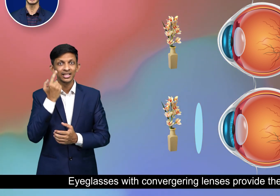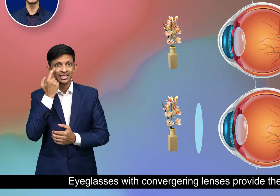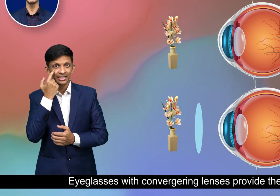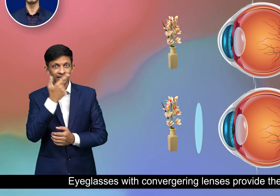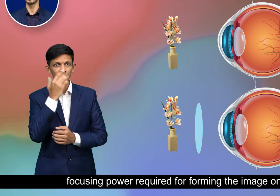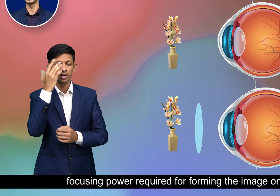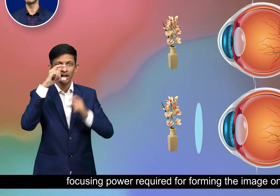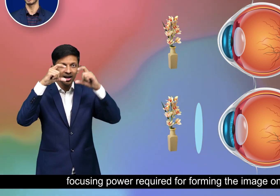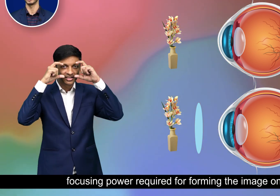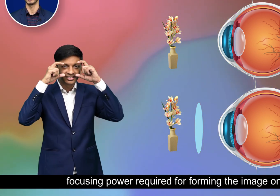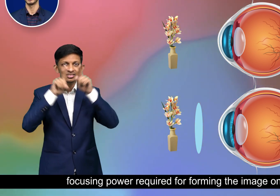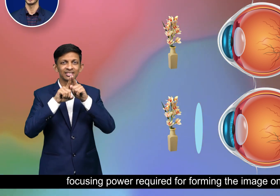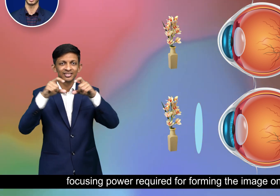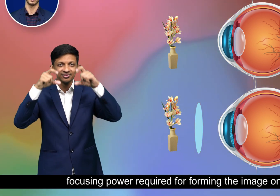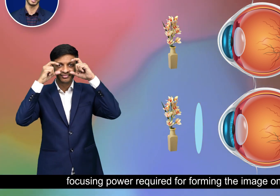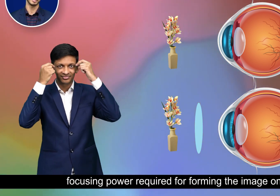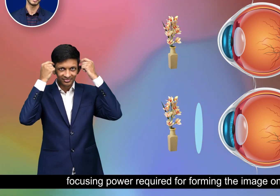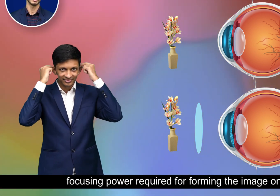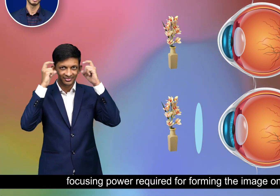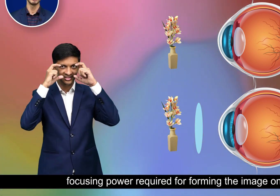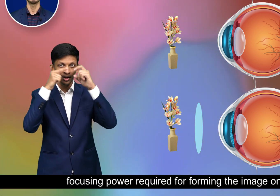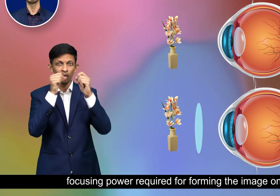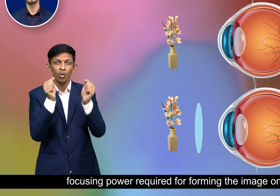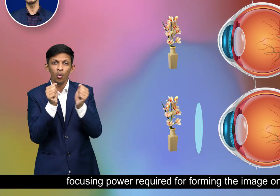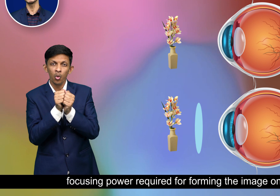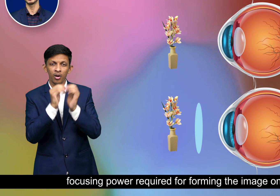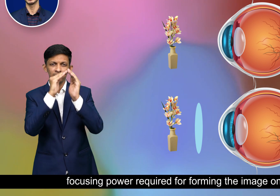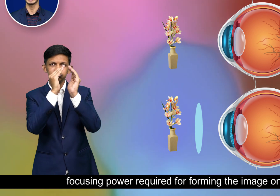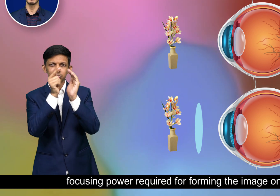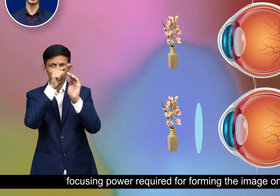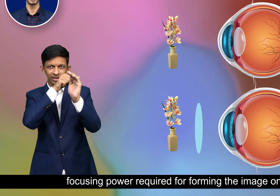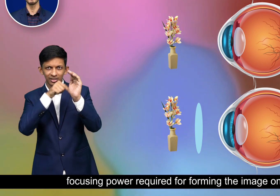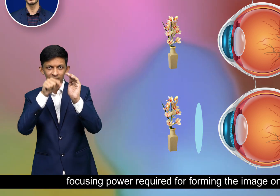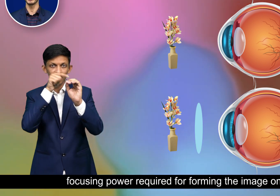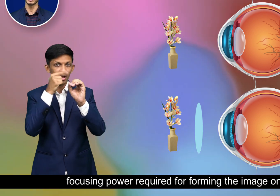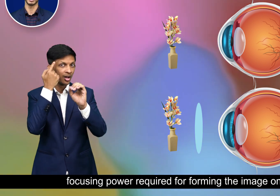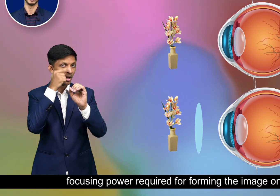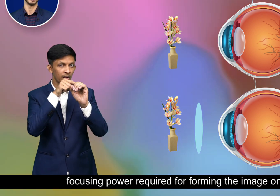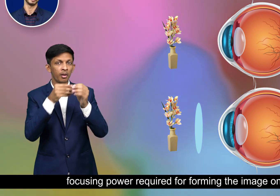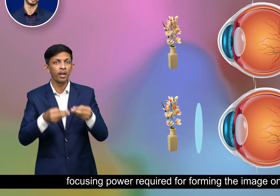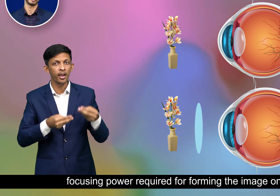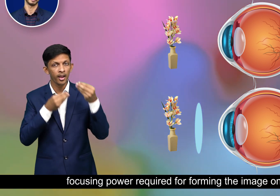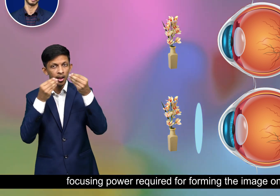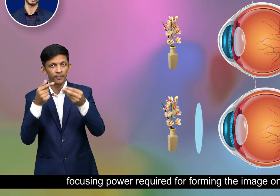provide the additional focusing power required for forming the image on the retina.